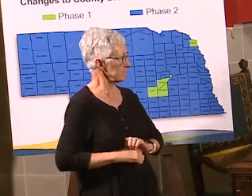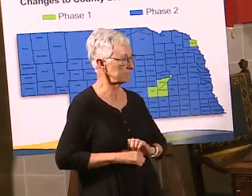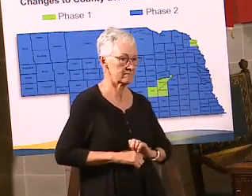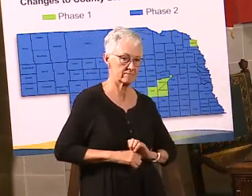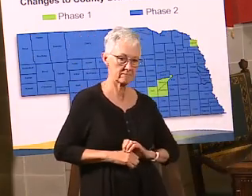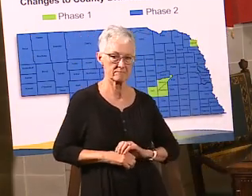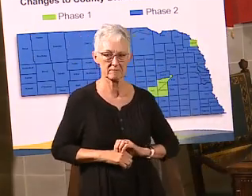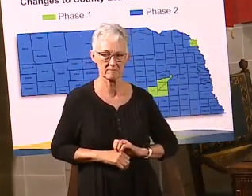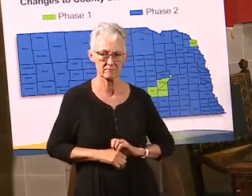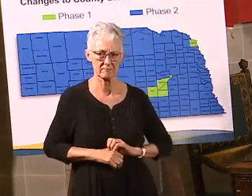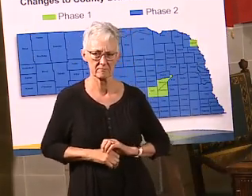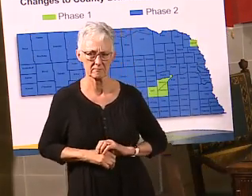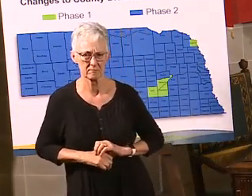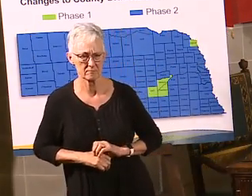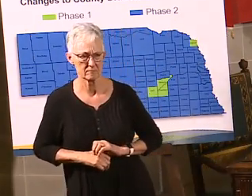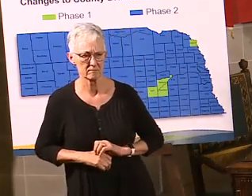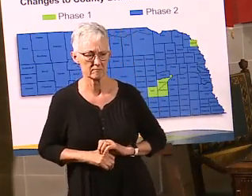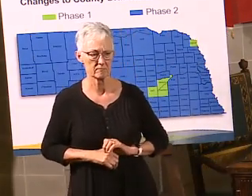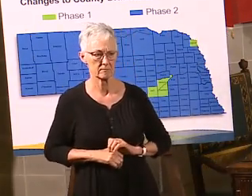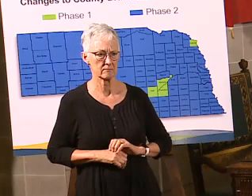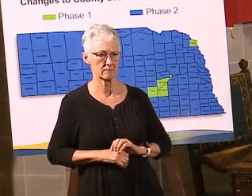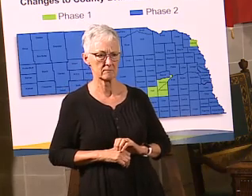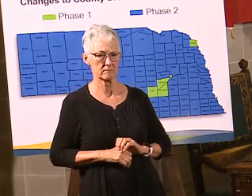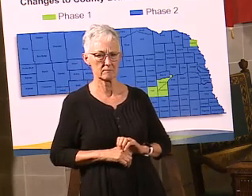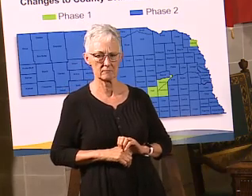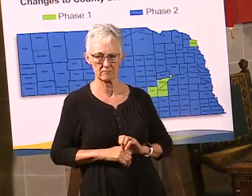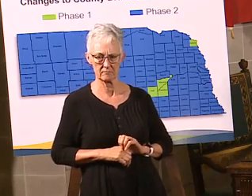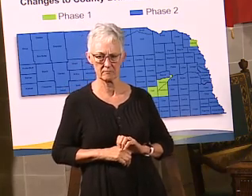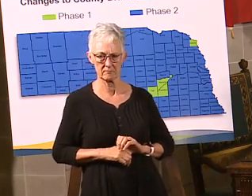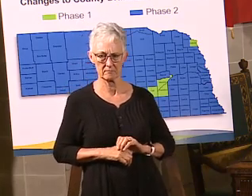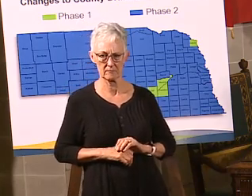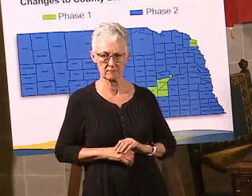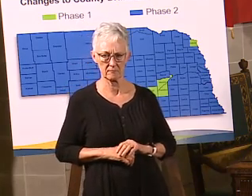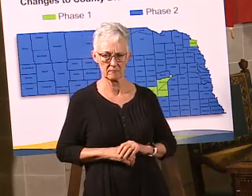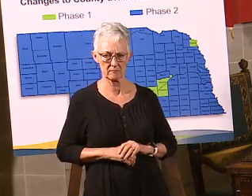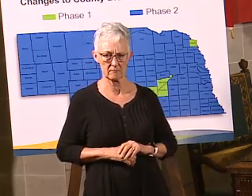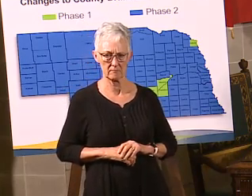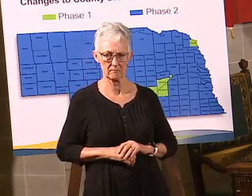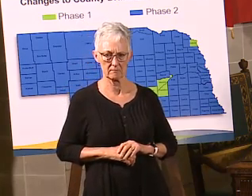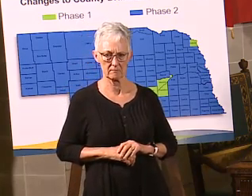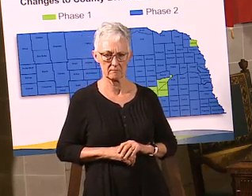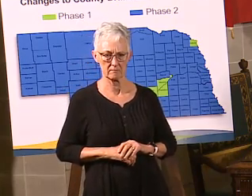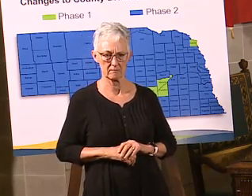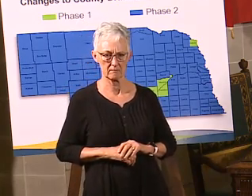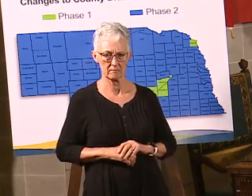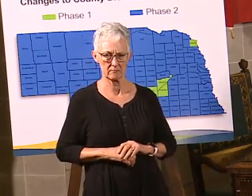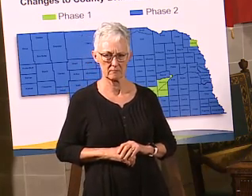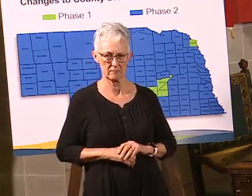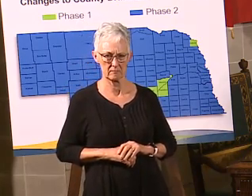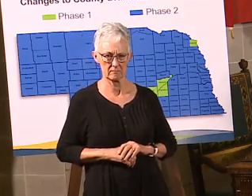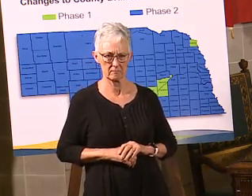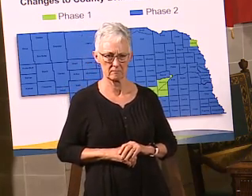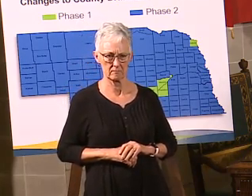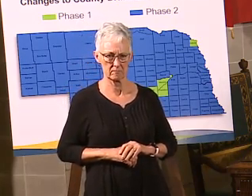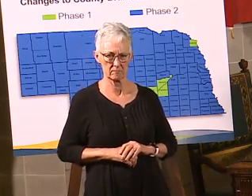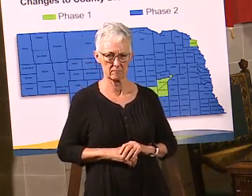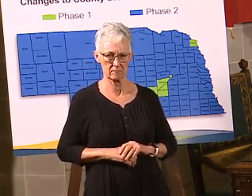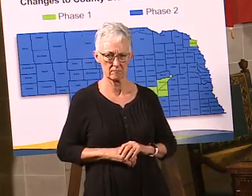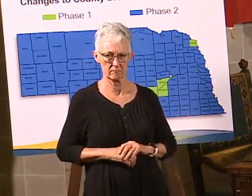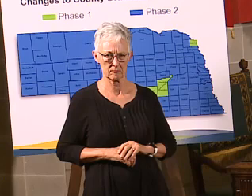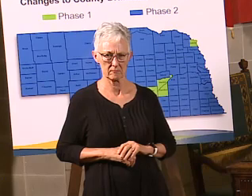I'm just wondering, was every service that the DMV provides able to continue in some capacity even at